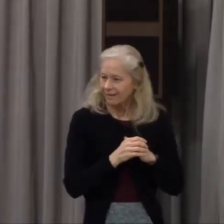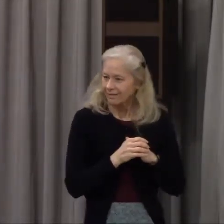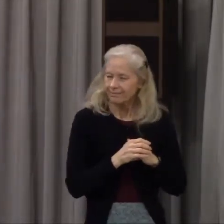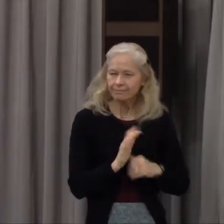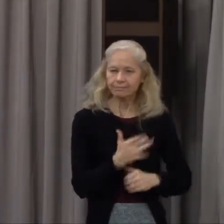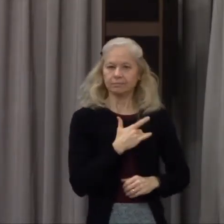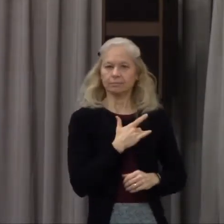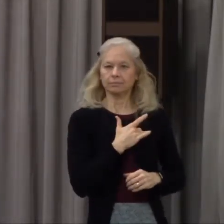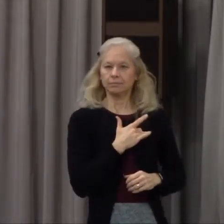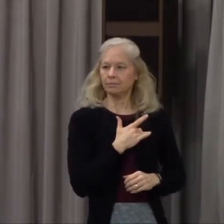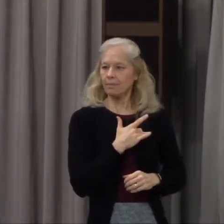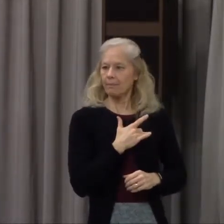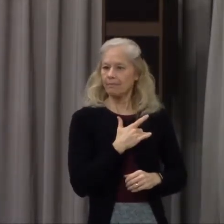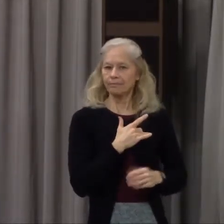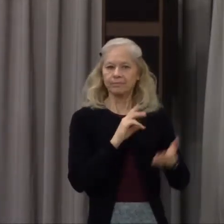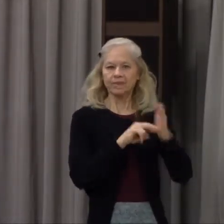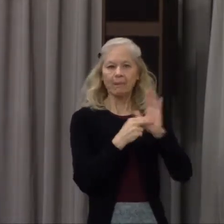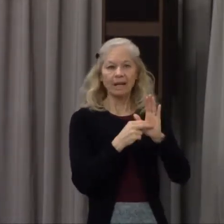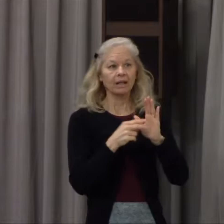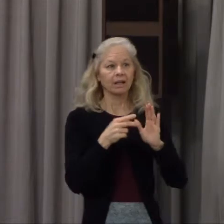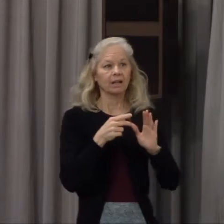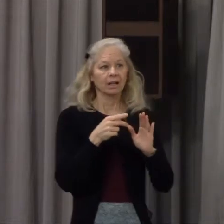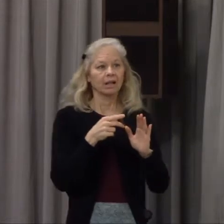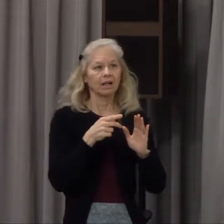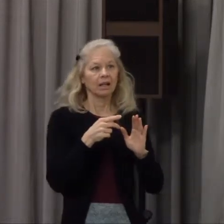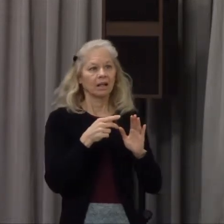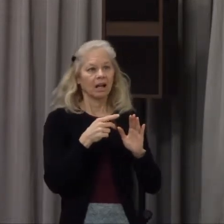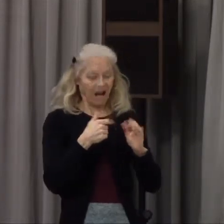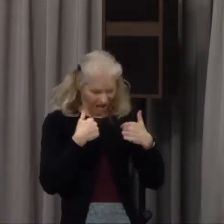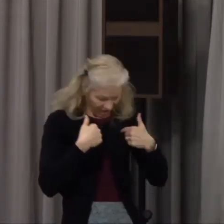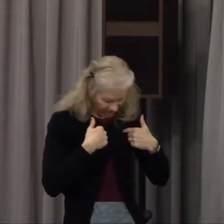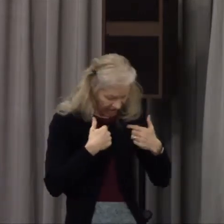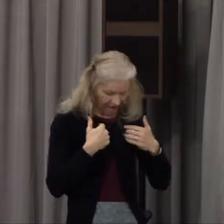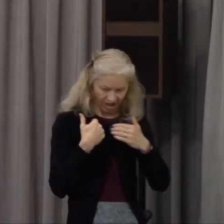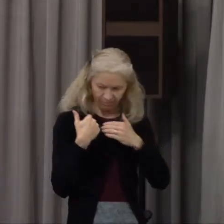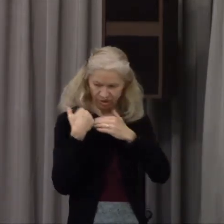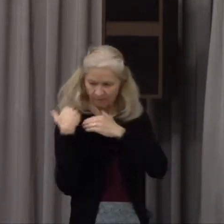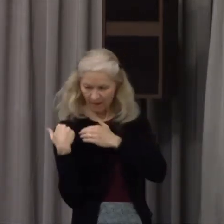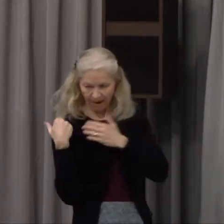to account, you're accountable. To show one his fault.